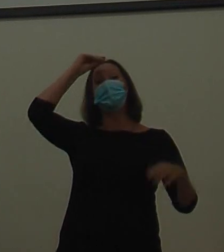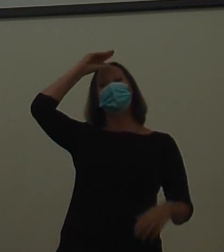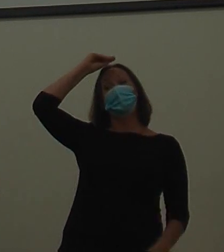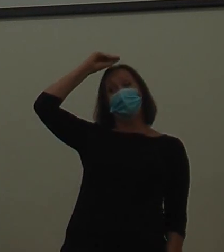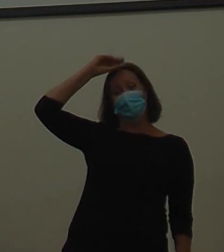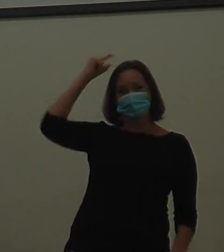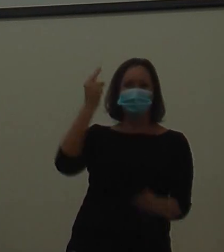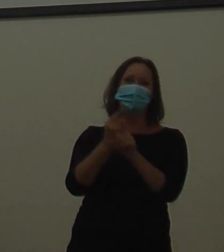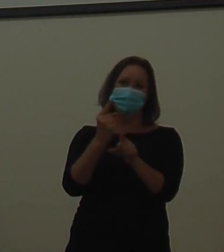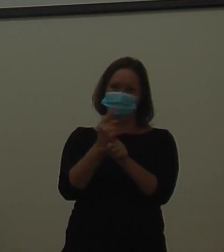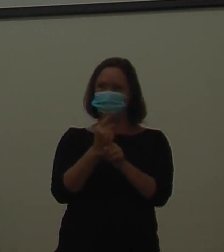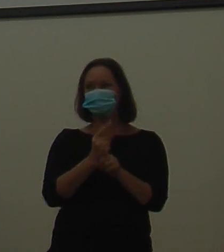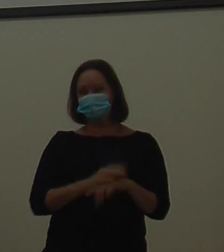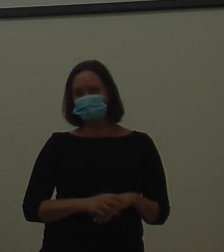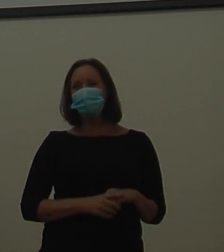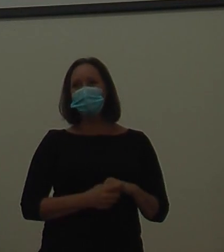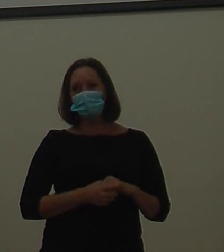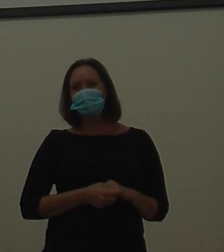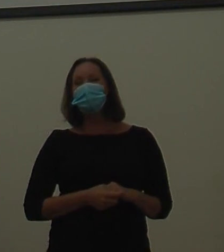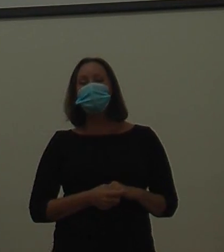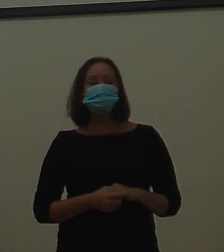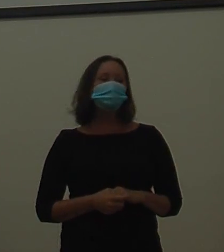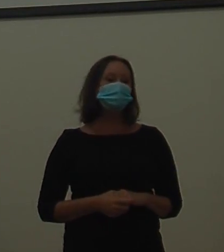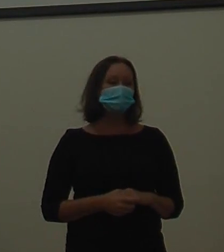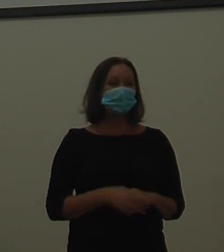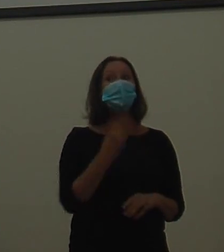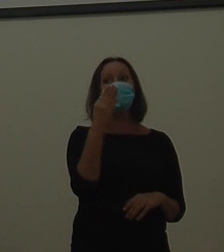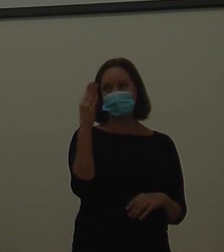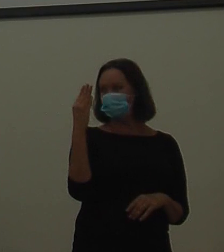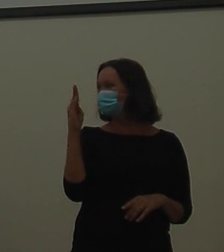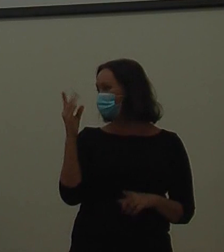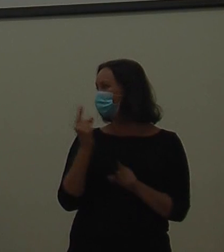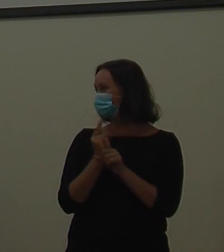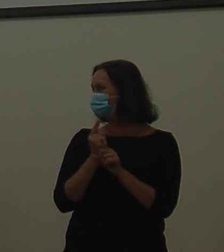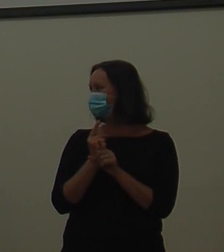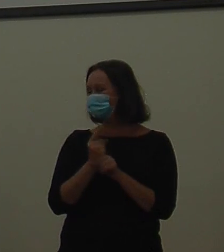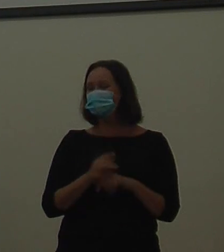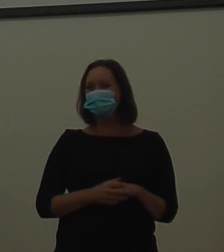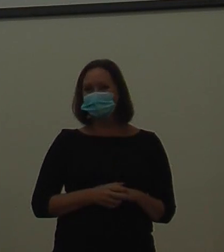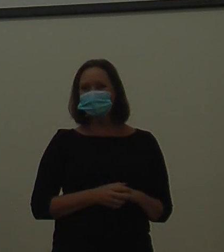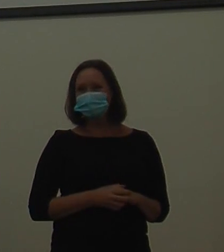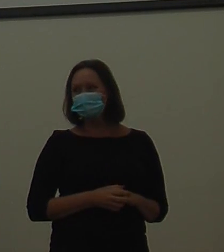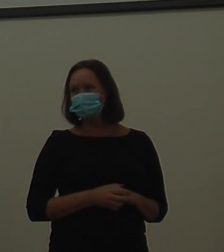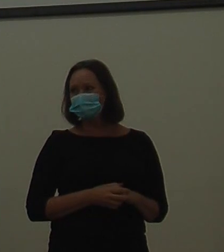boy. There you are. So it's blue.